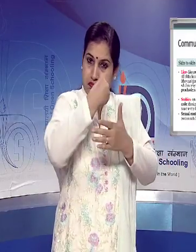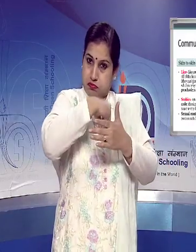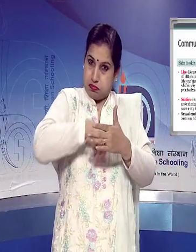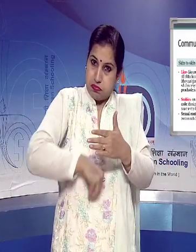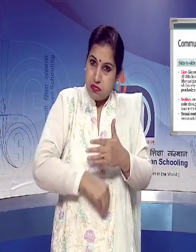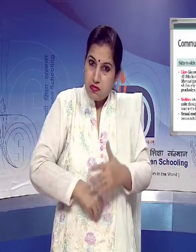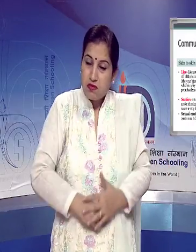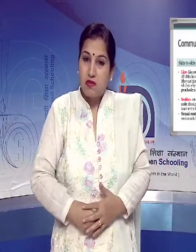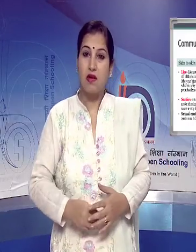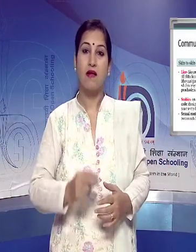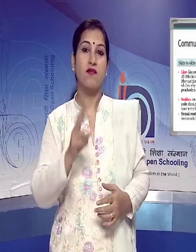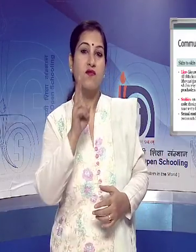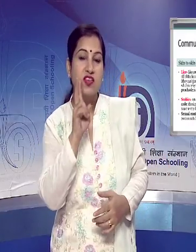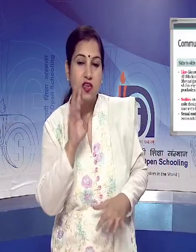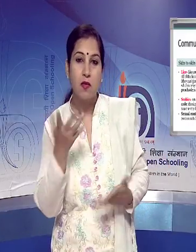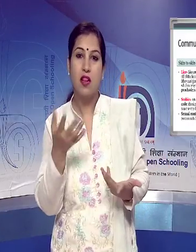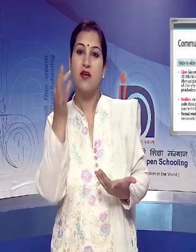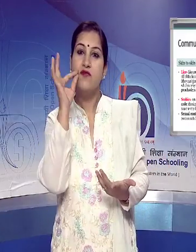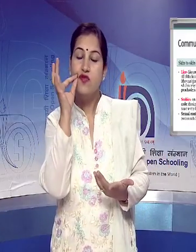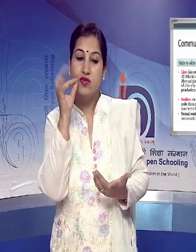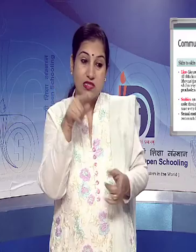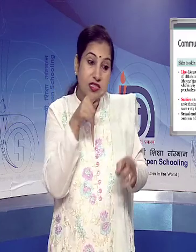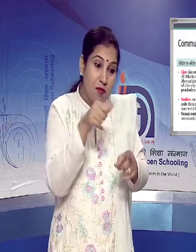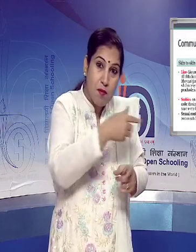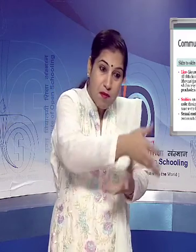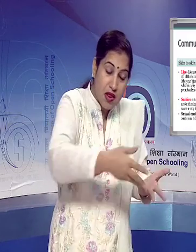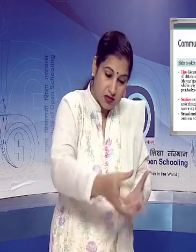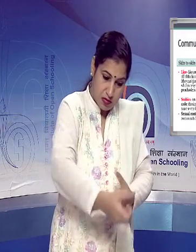our vegetables are washed in these water sources.